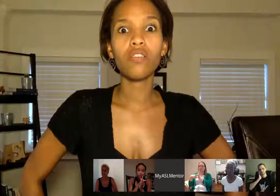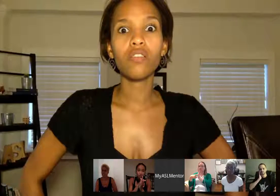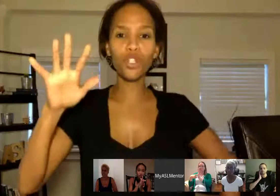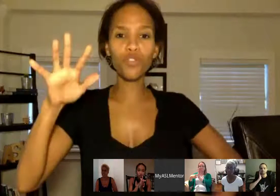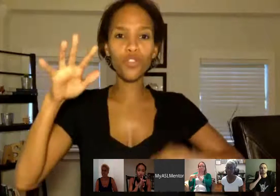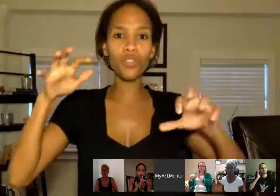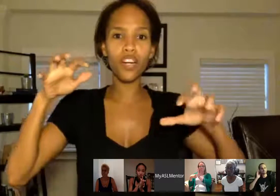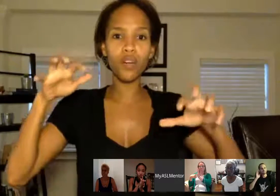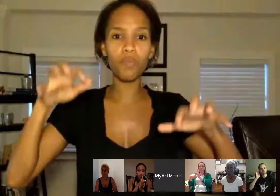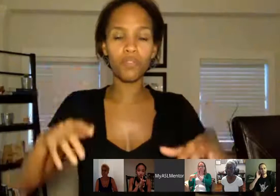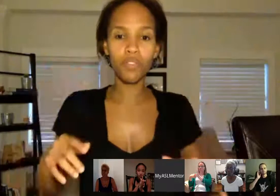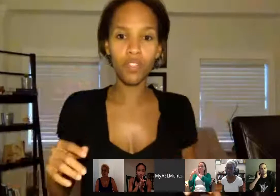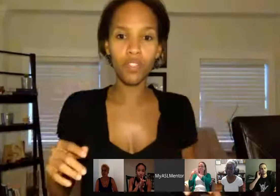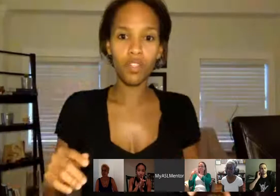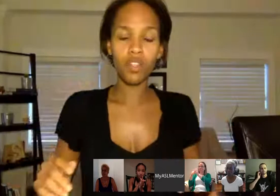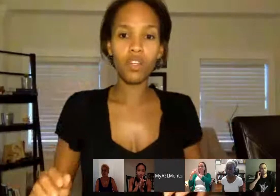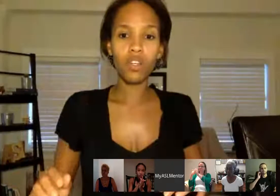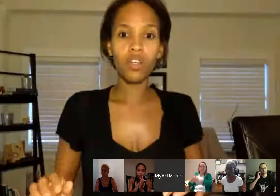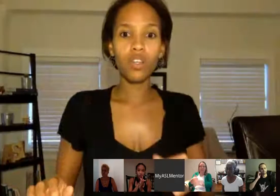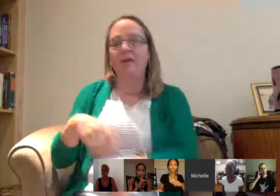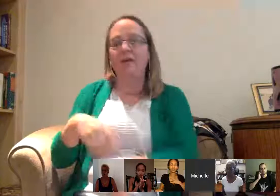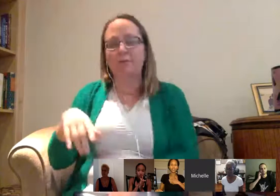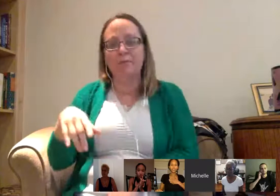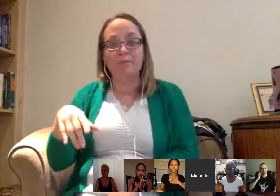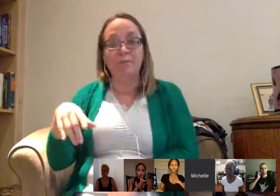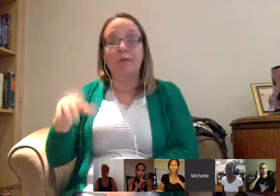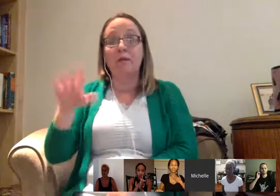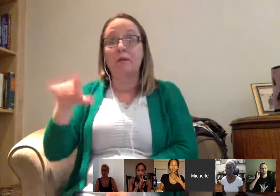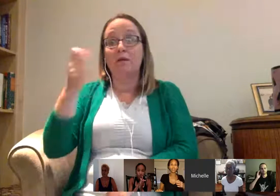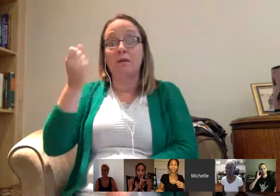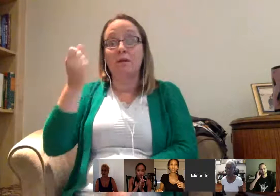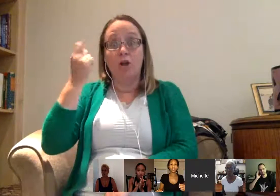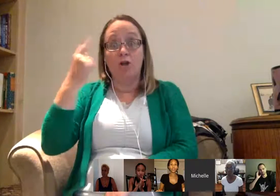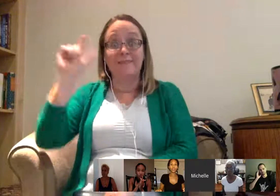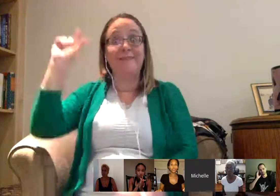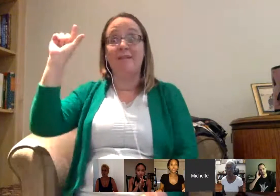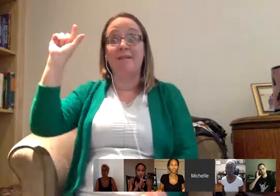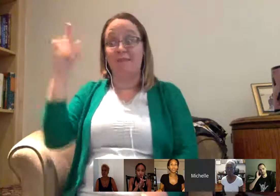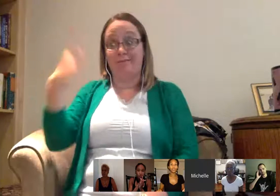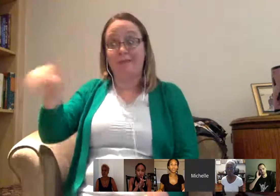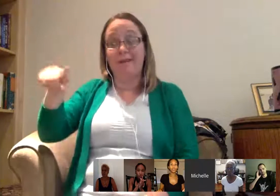Oh, you froze up. Oh.